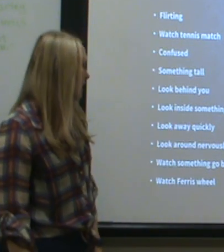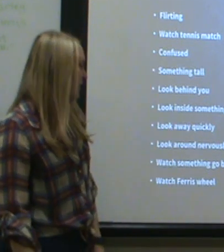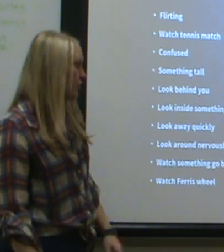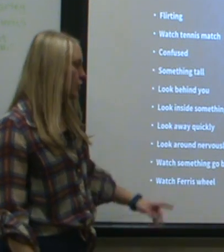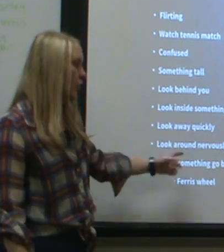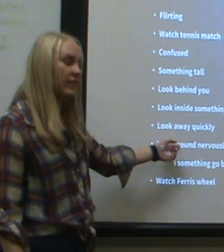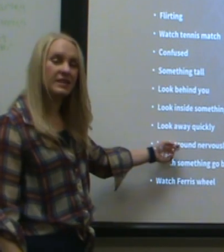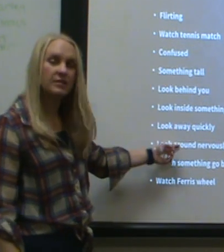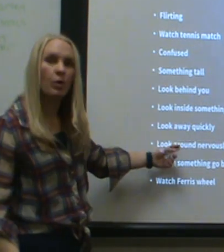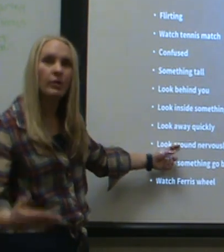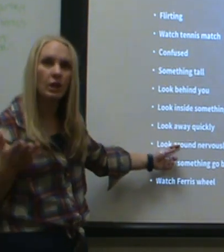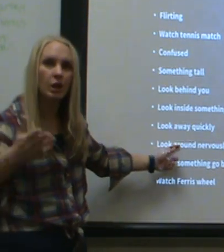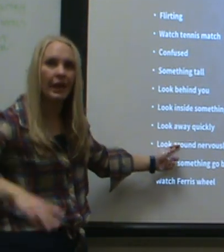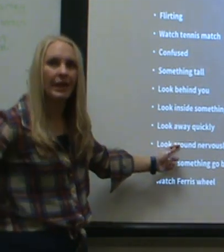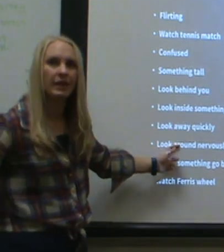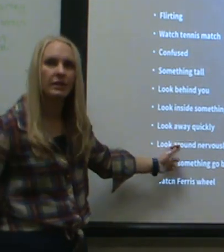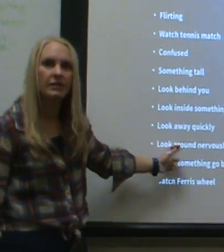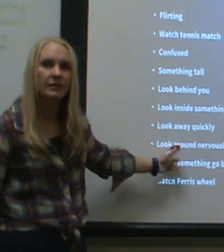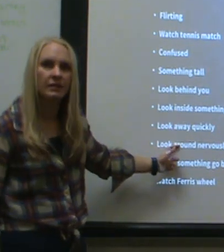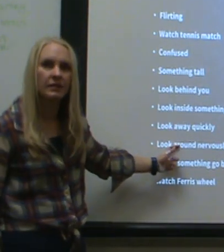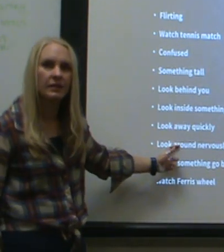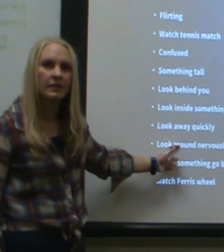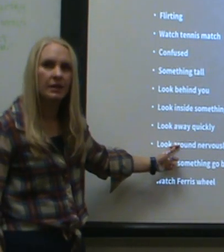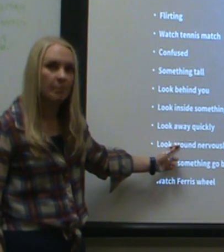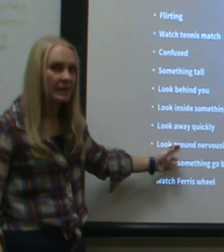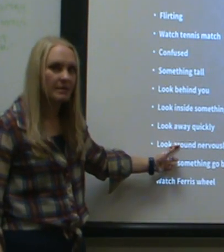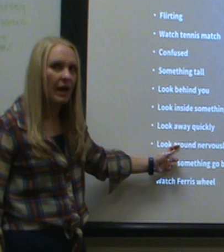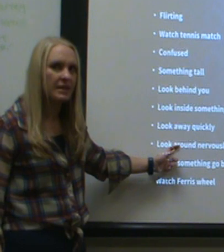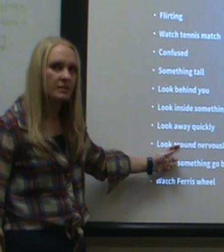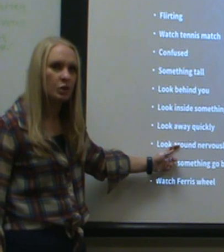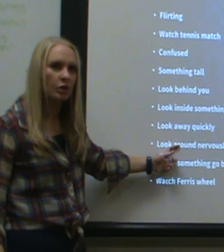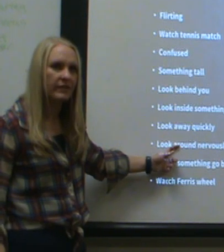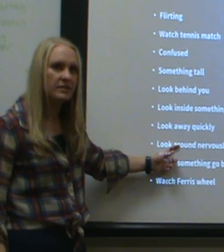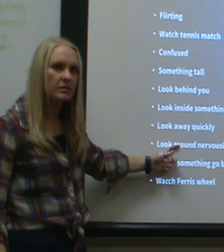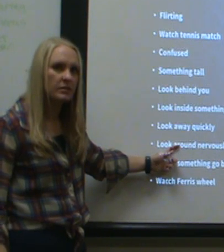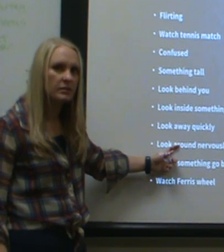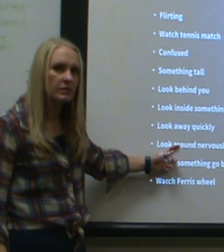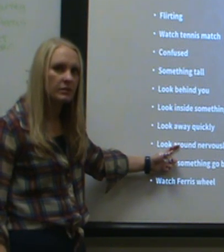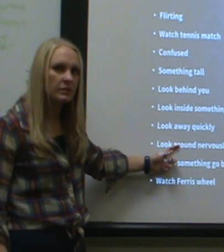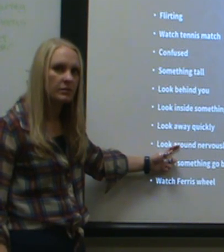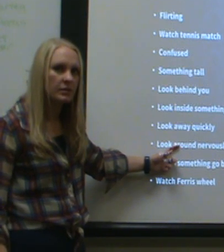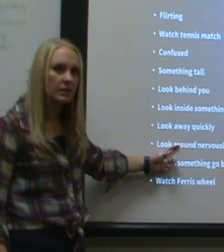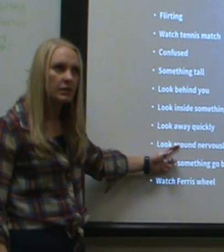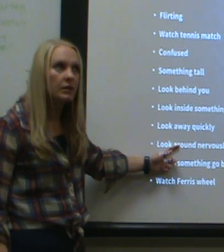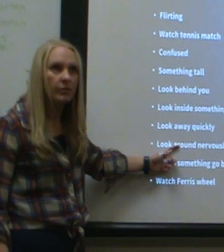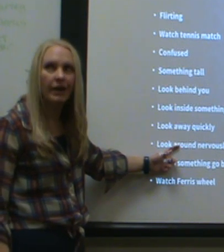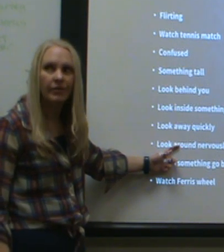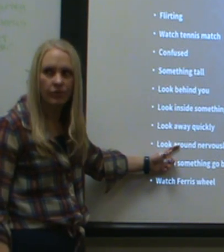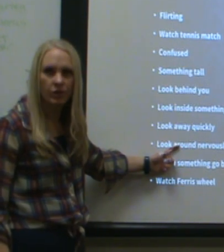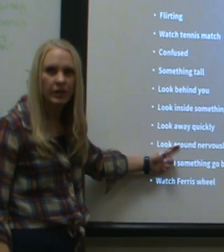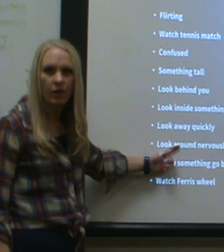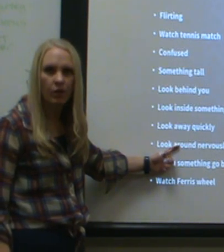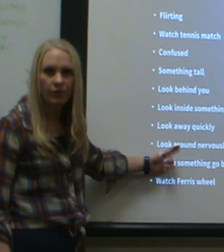If you're nervous, what would it look like? Pick some eyes, look nervous. Right? They're looking all over the